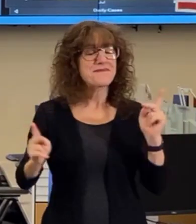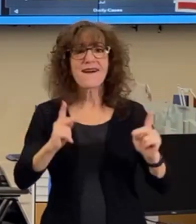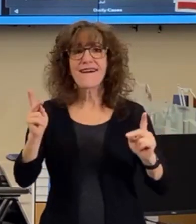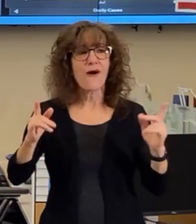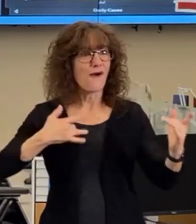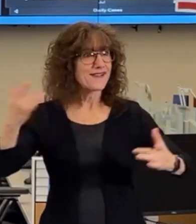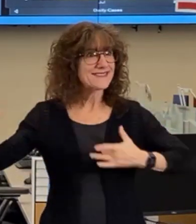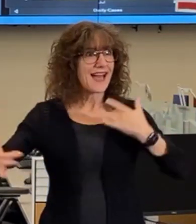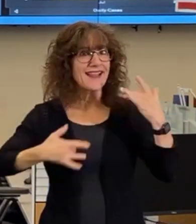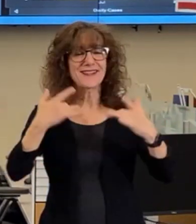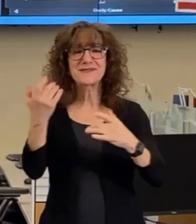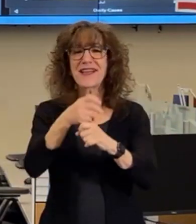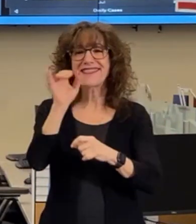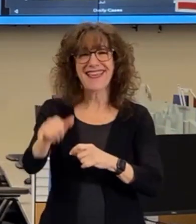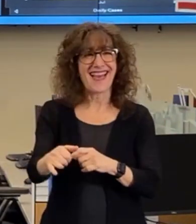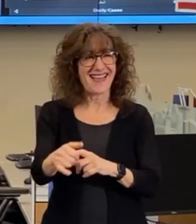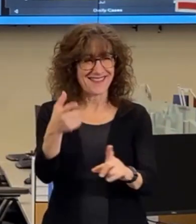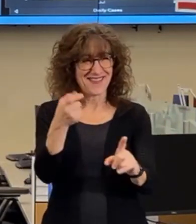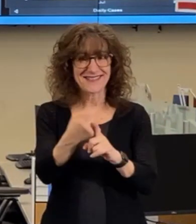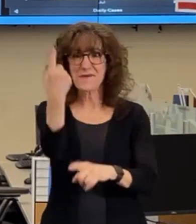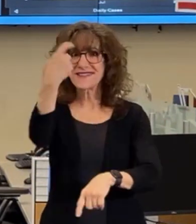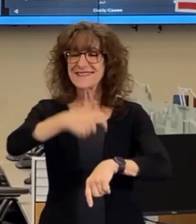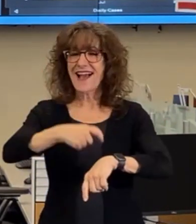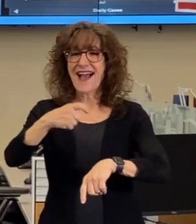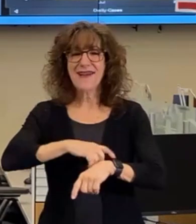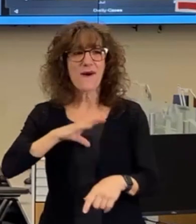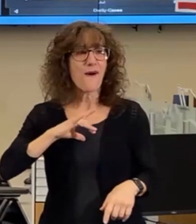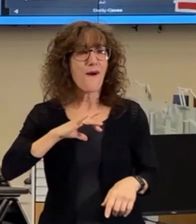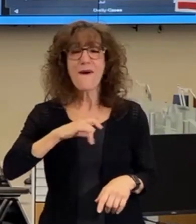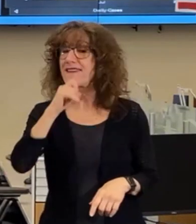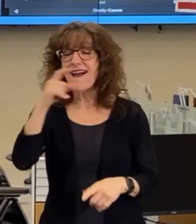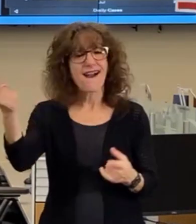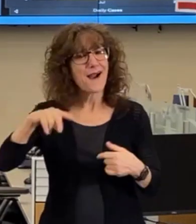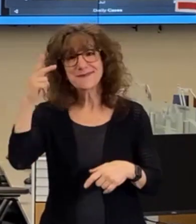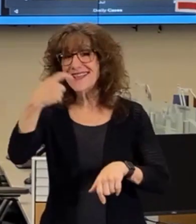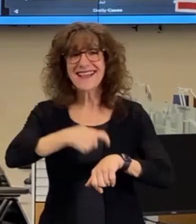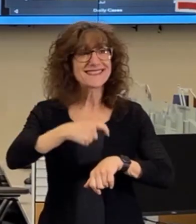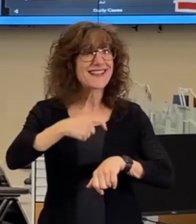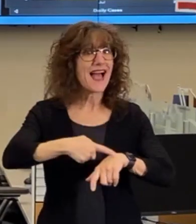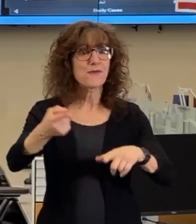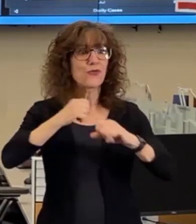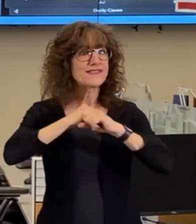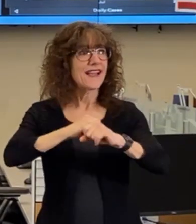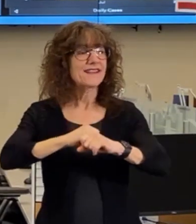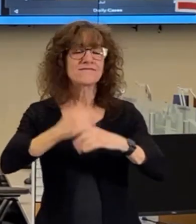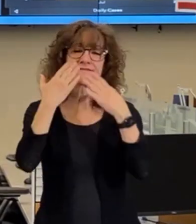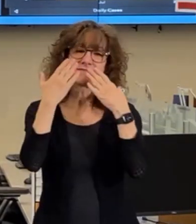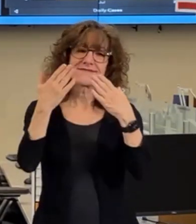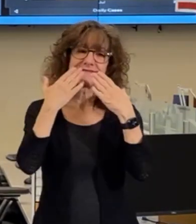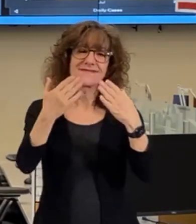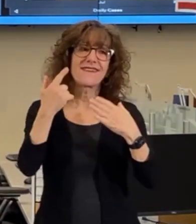extraordinarily excited to receive the vaccine. A one-dose vaccine, they don't have to come back. They're protected, and they're grateful for having